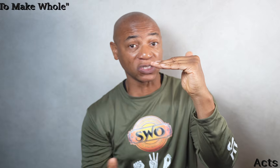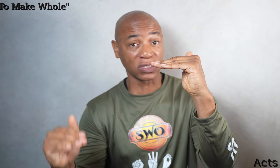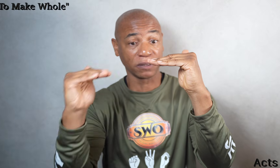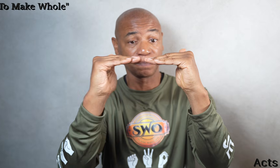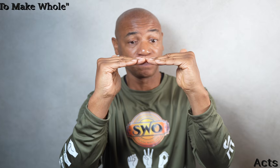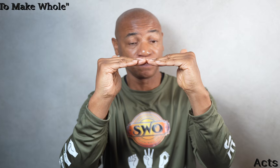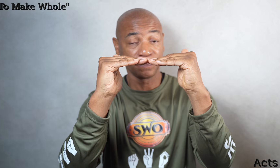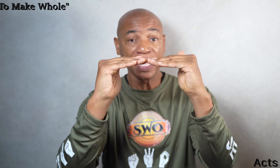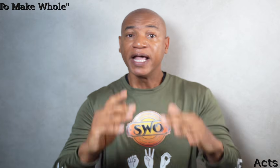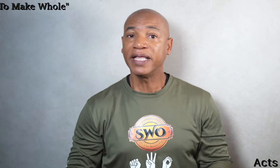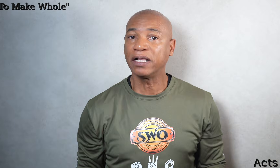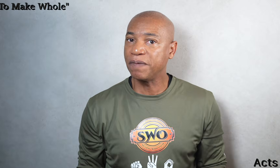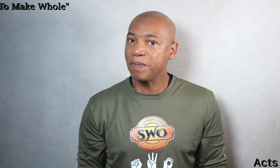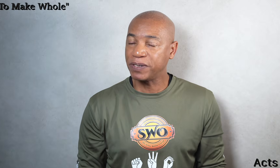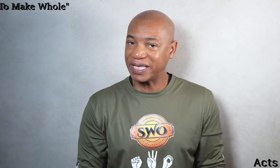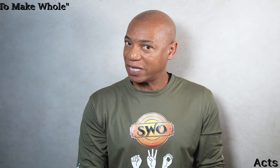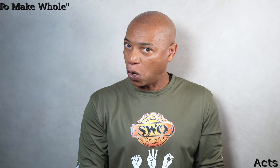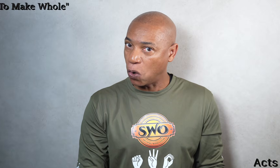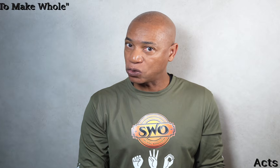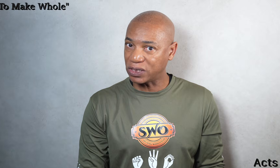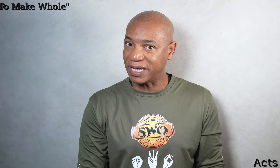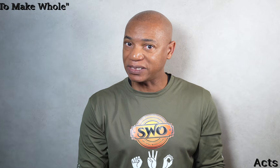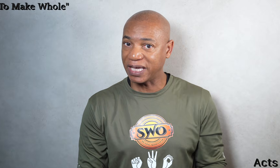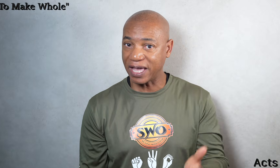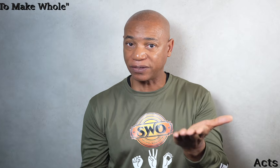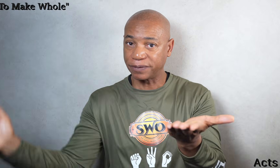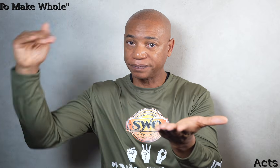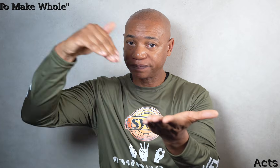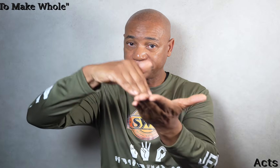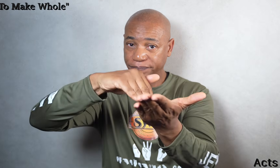this. Now let me put that whole sign together.